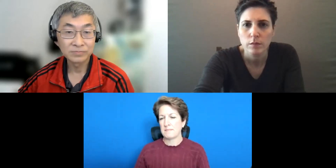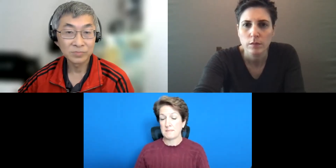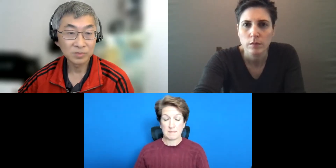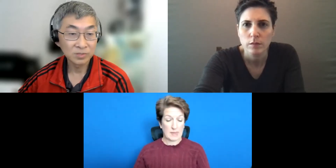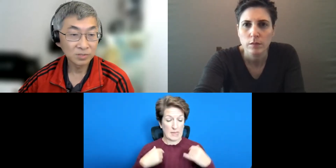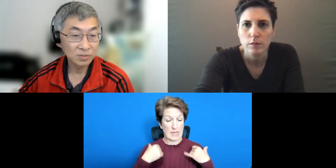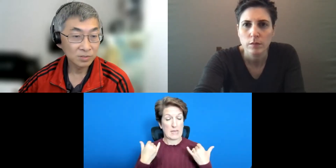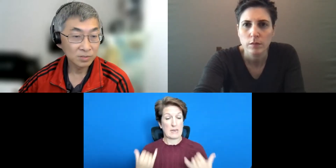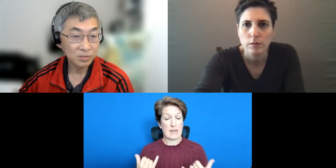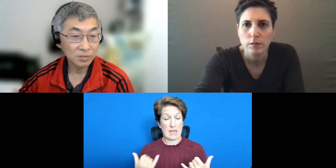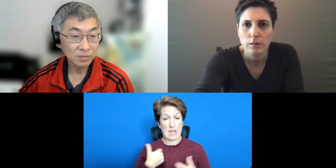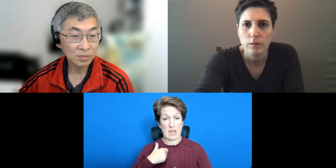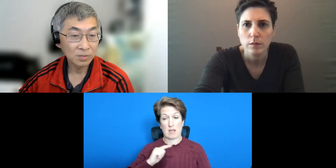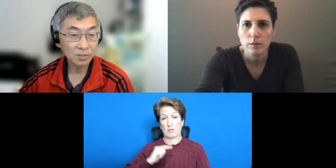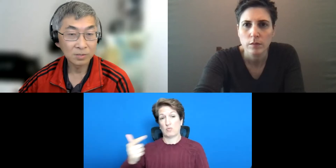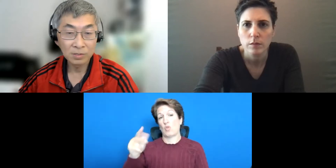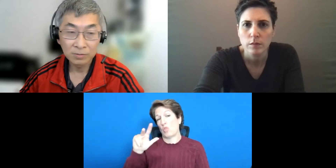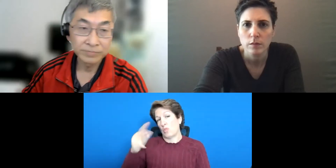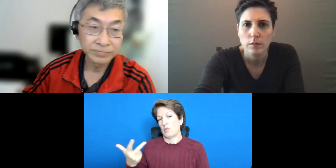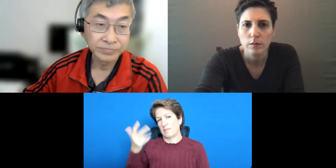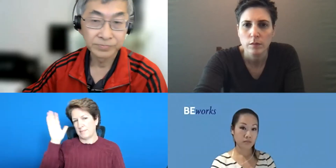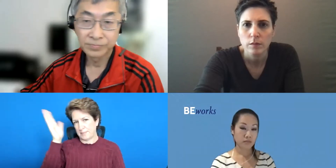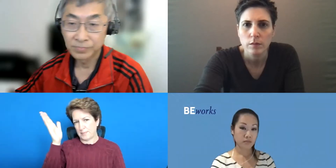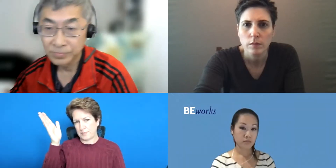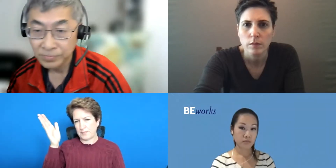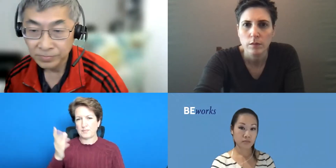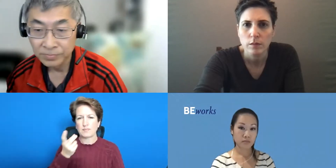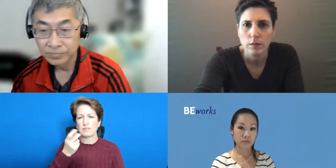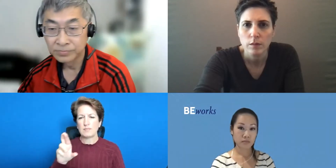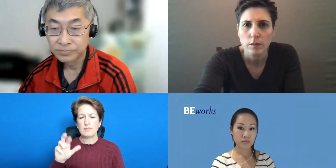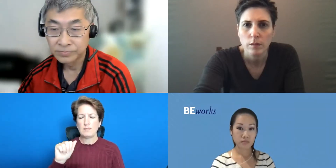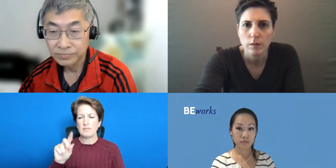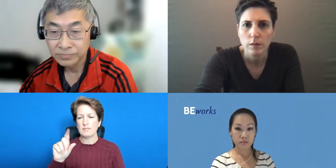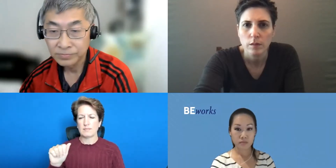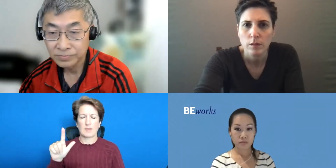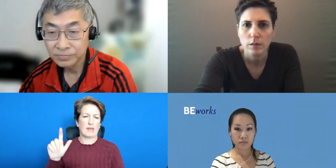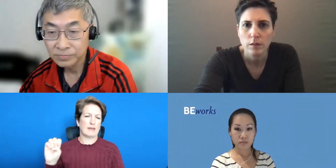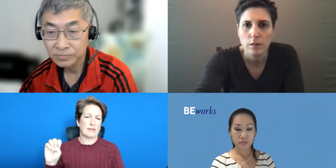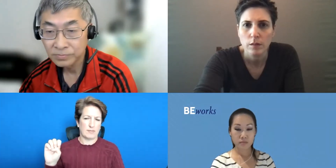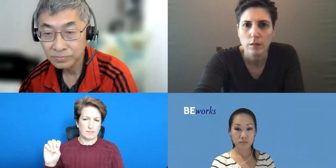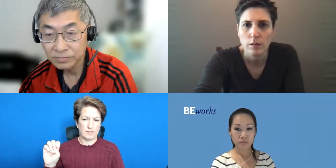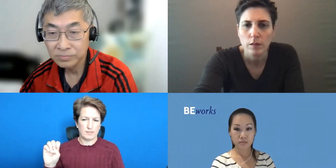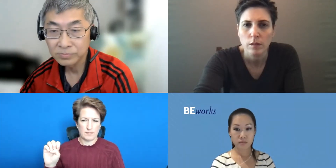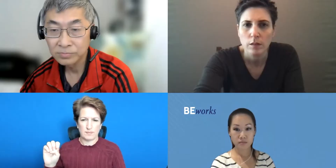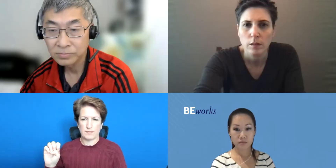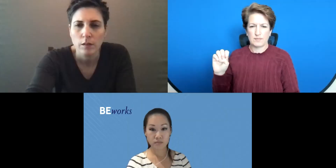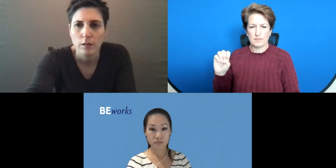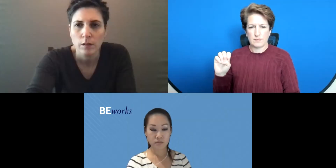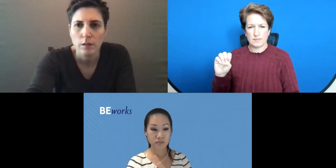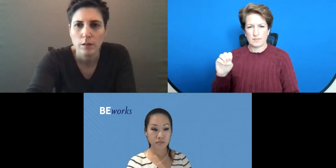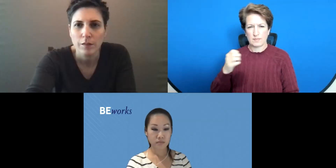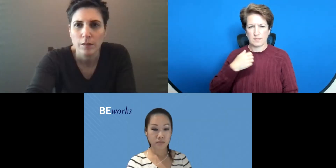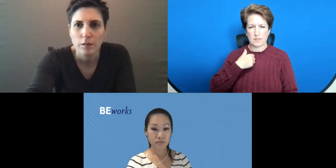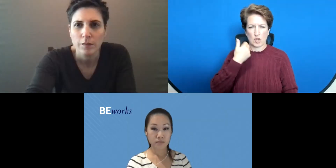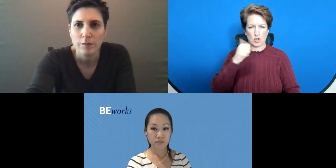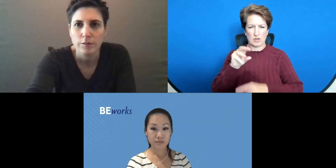to pass it over to our third presenter, Dr. Ada Lei. Ada, I am going to try to spotlight.